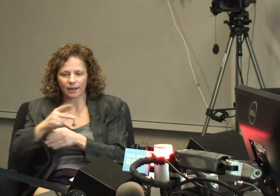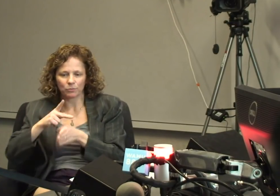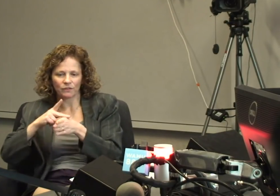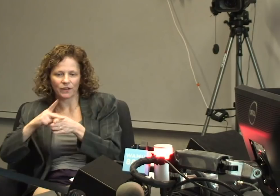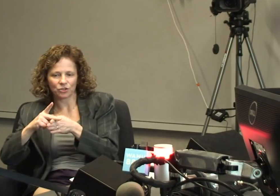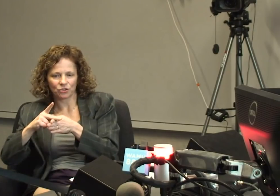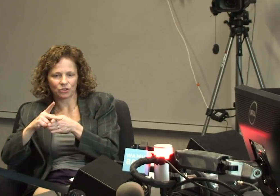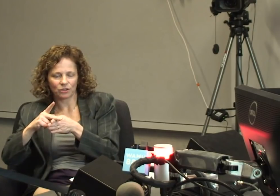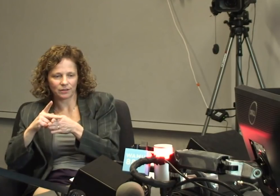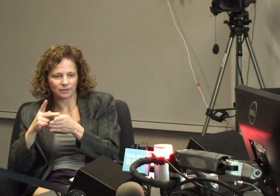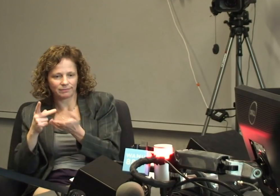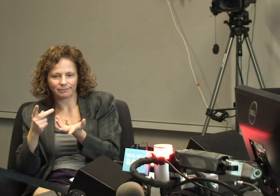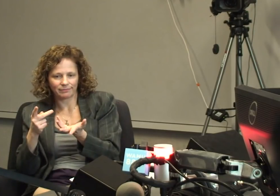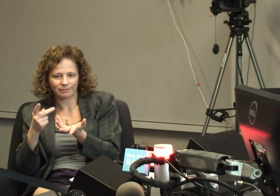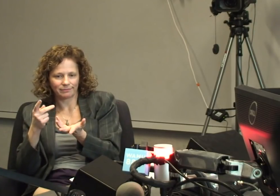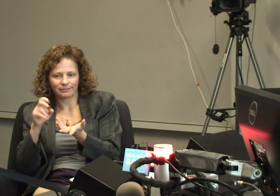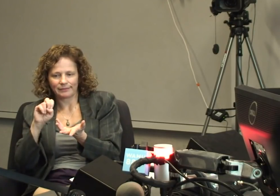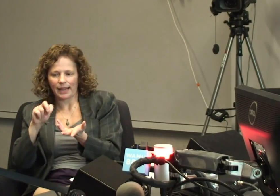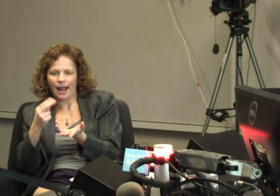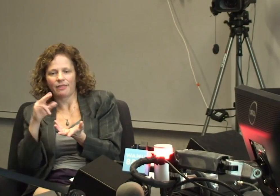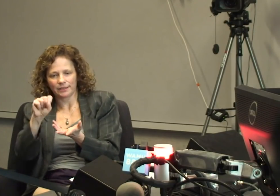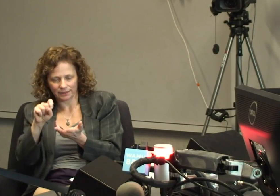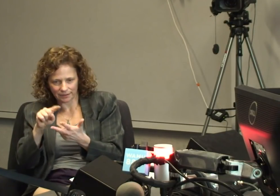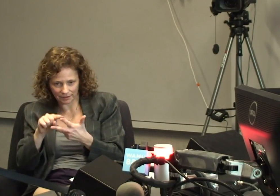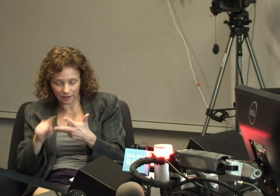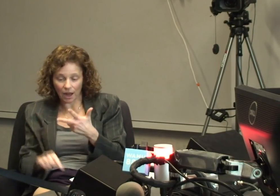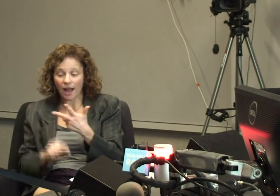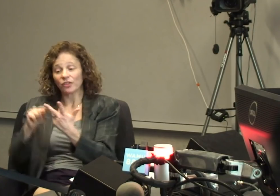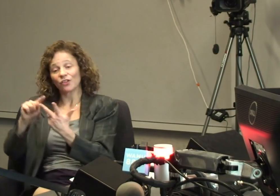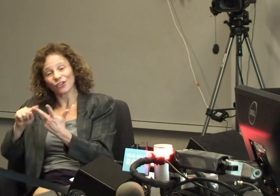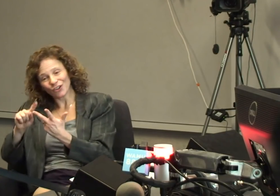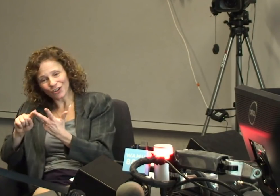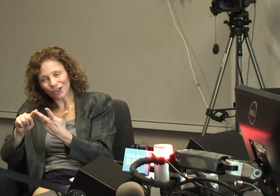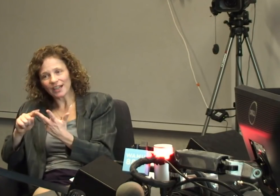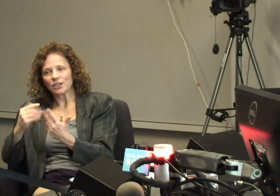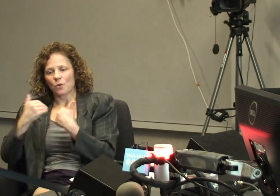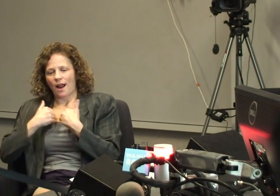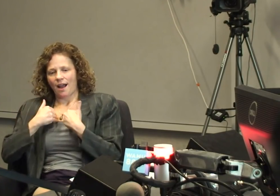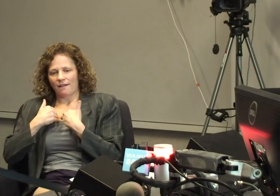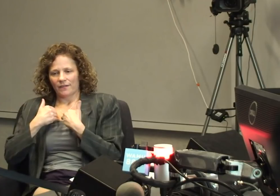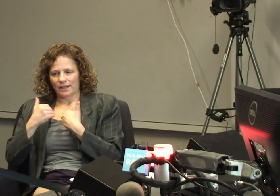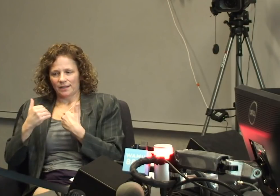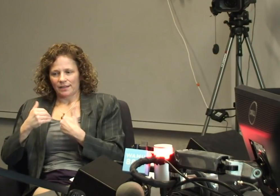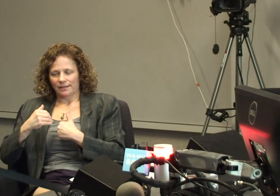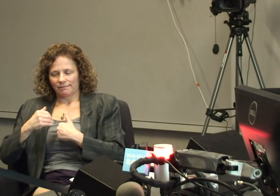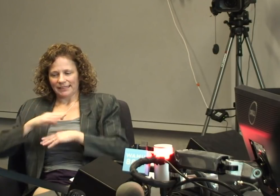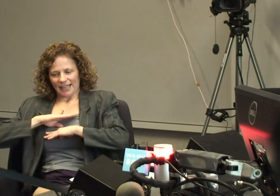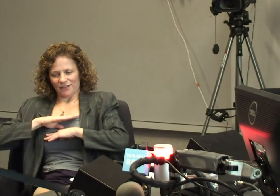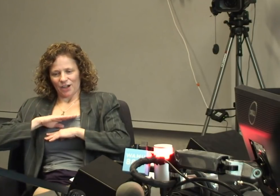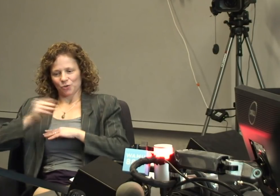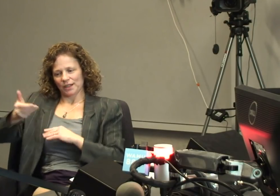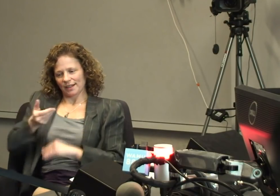a person's skill and assess as to whether or not they have the qualifications and they have the professional ethics to function in that capacity is another component.